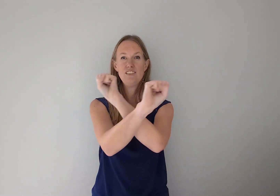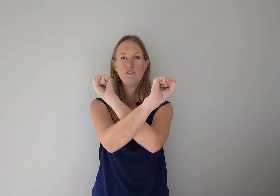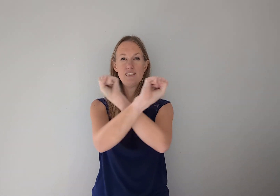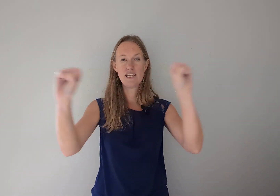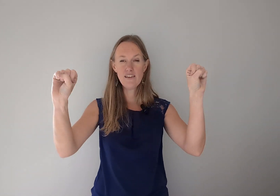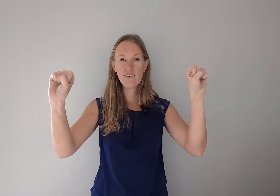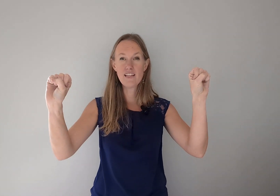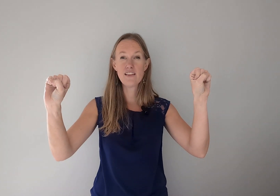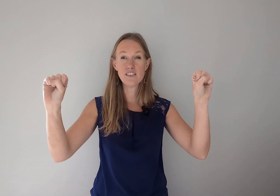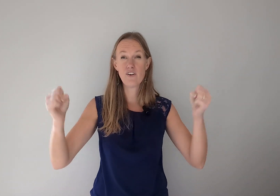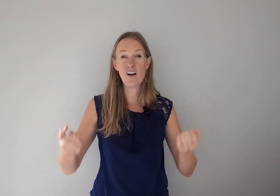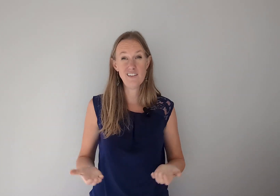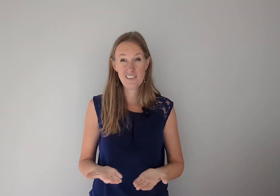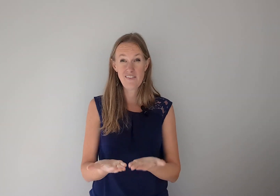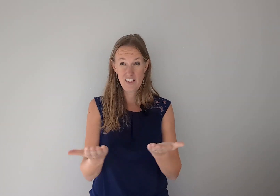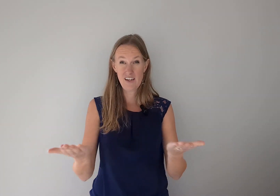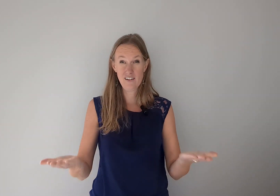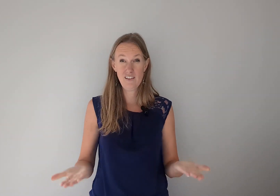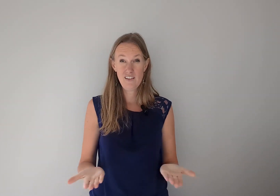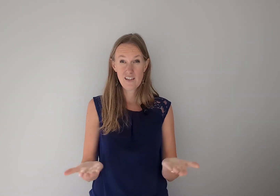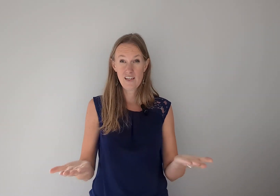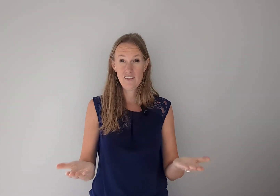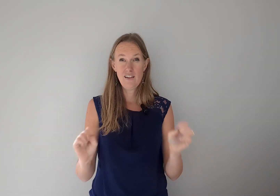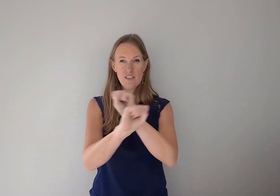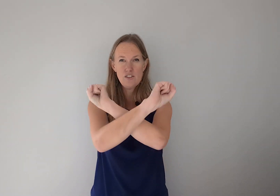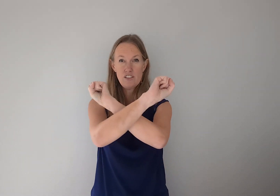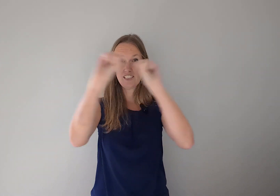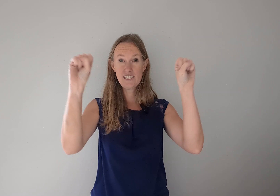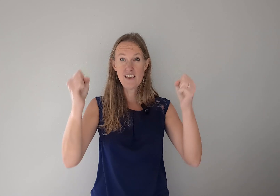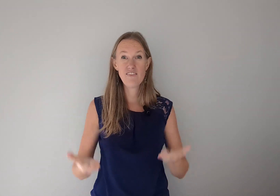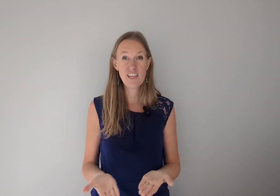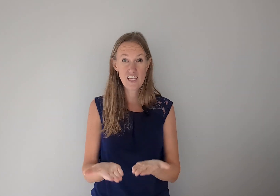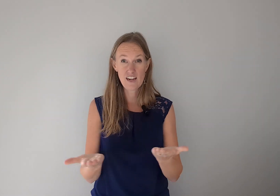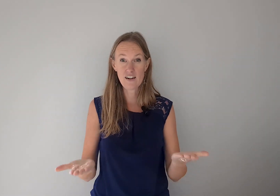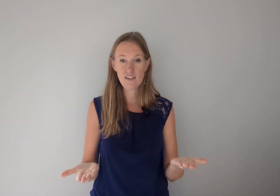so safe, and then thus far, safe here. Okay, so you're safe here.